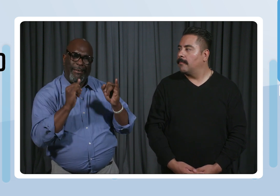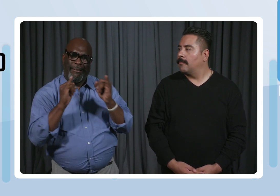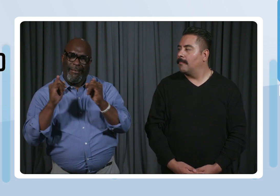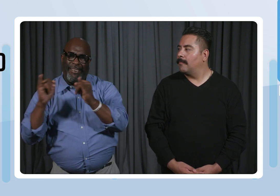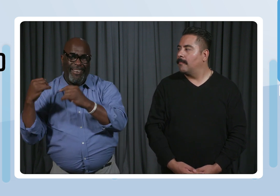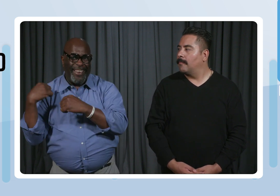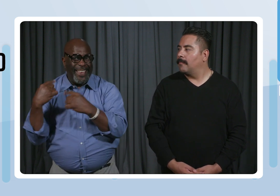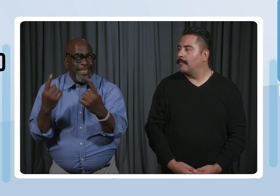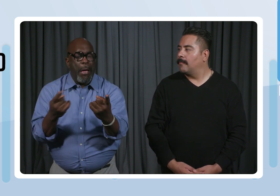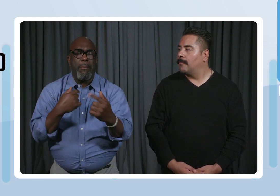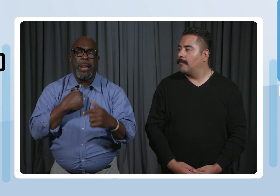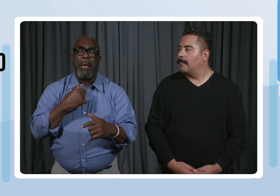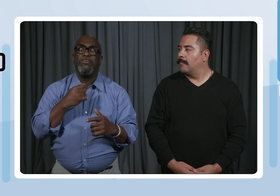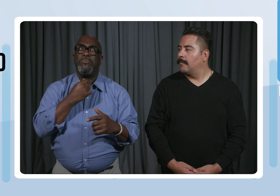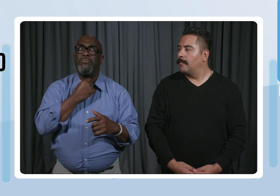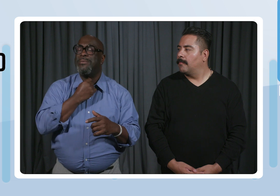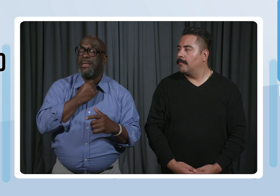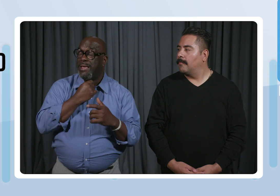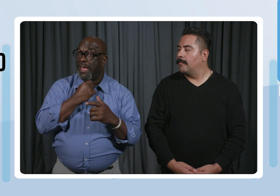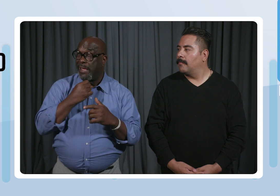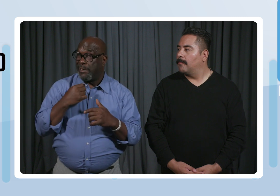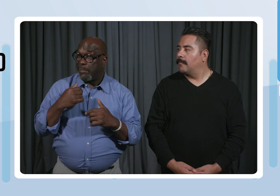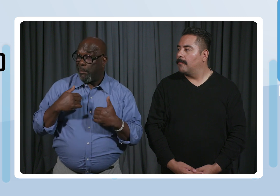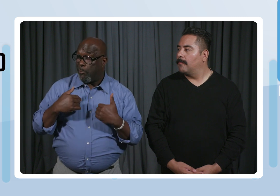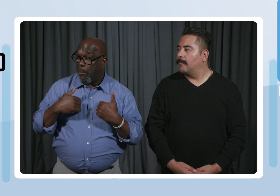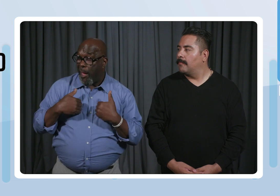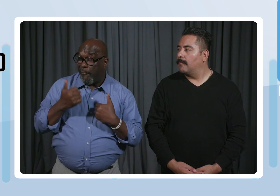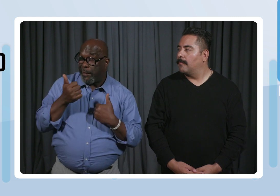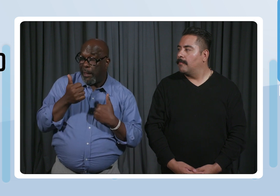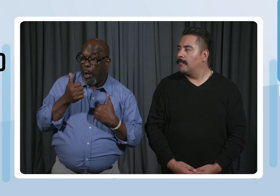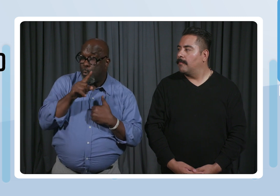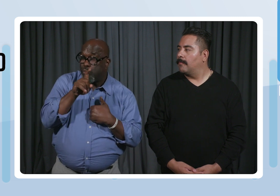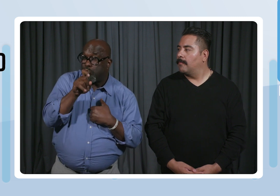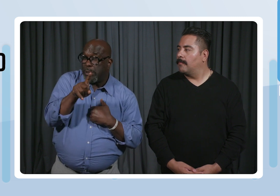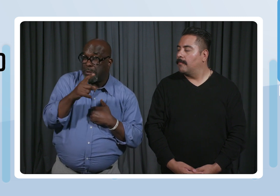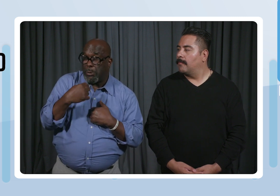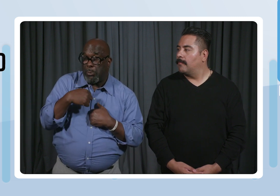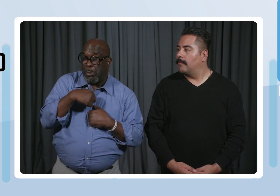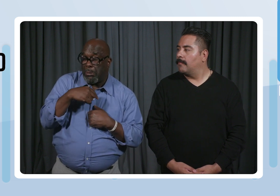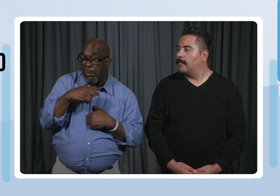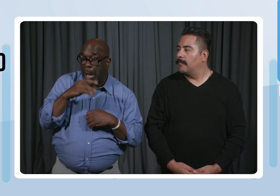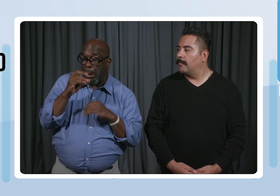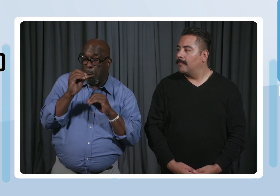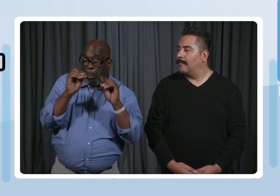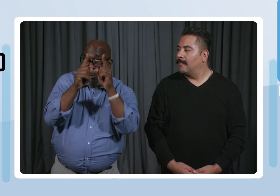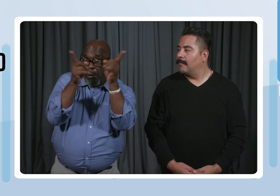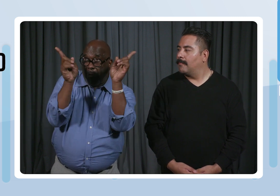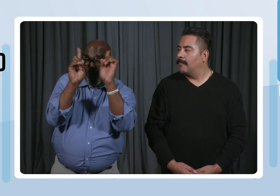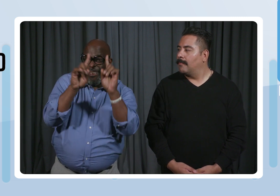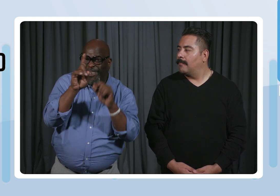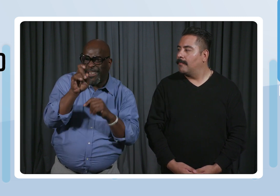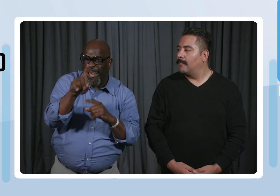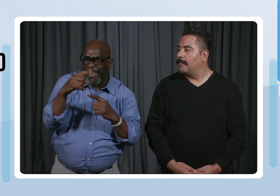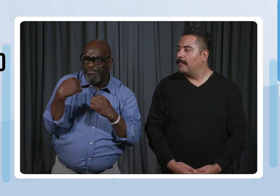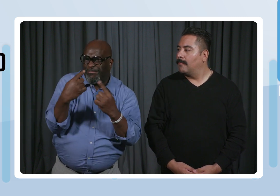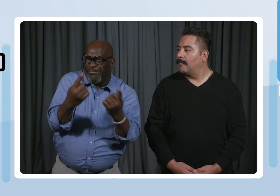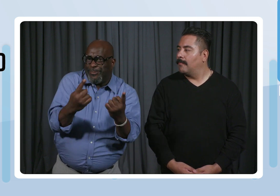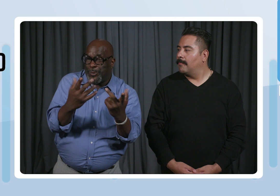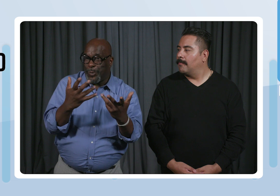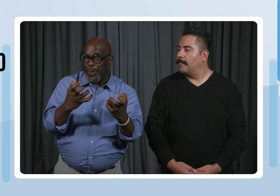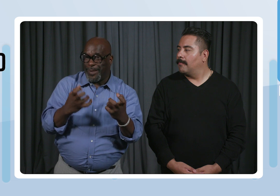know if there's a question that you've never been asked that you want to answer. Oh my